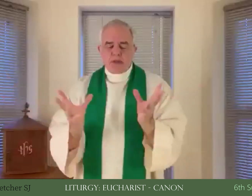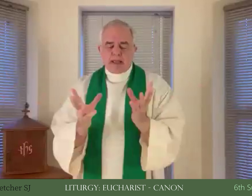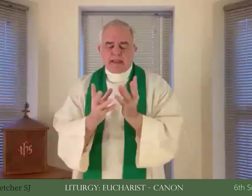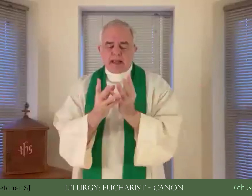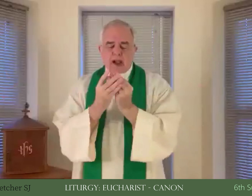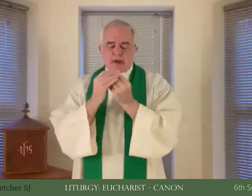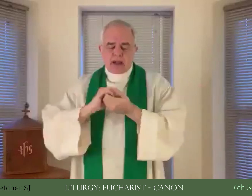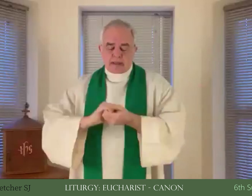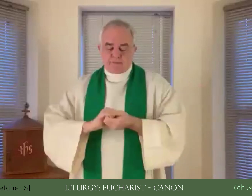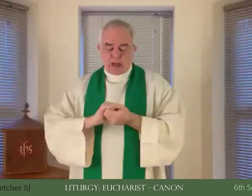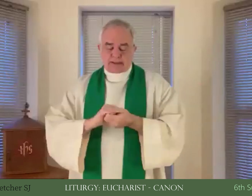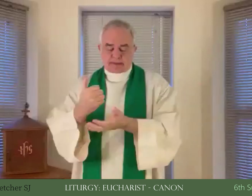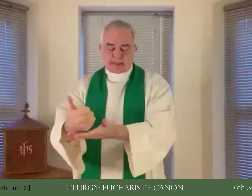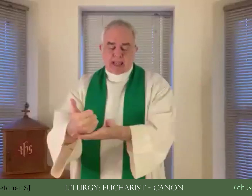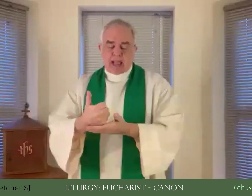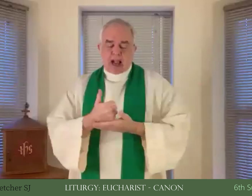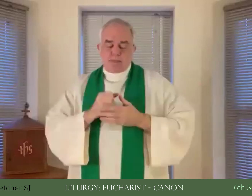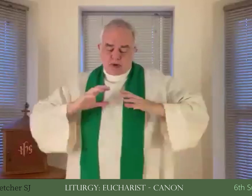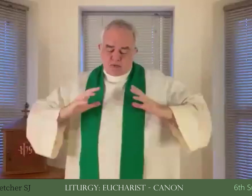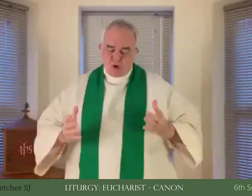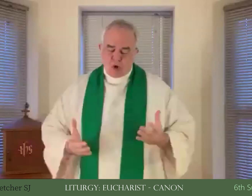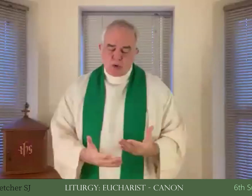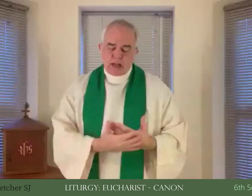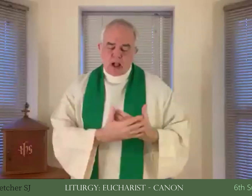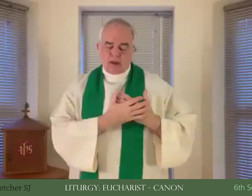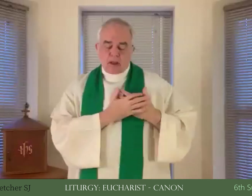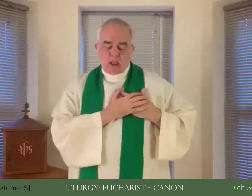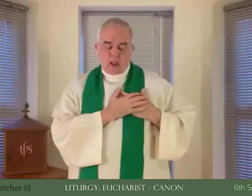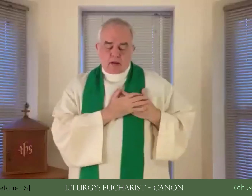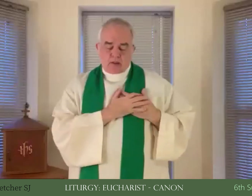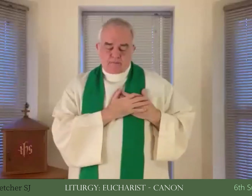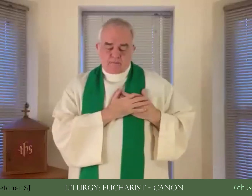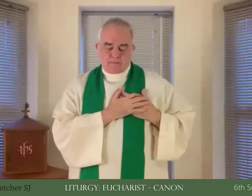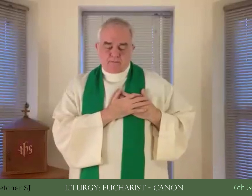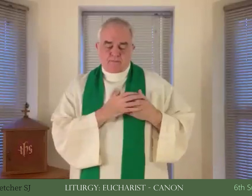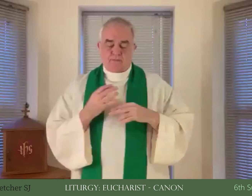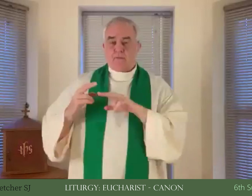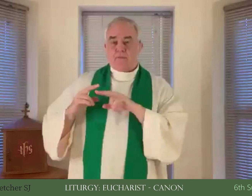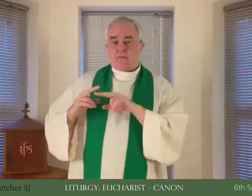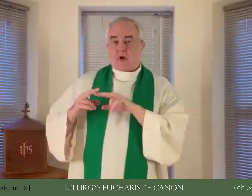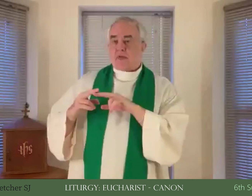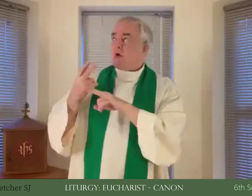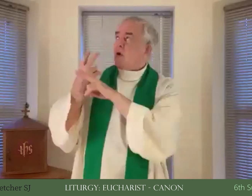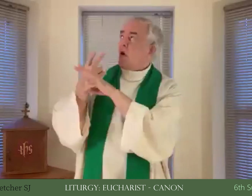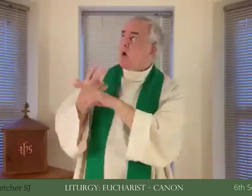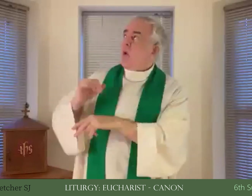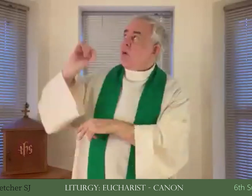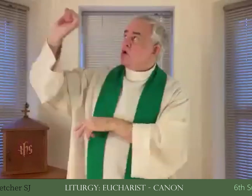us together as friends, help us grow together. In love. Father, watch